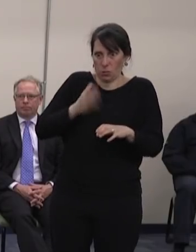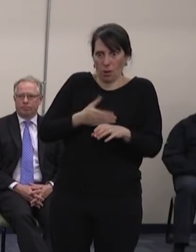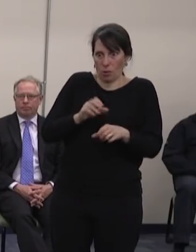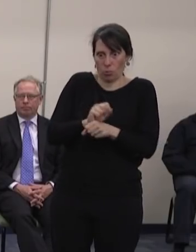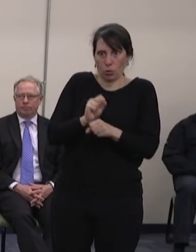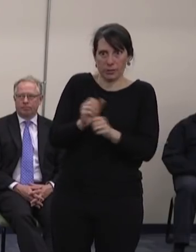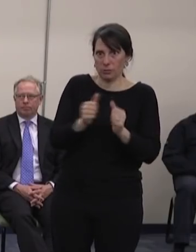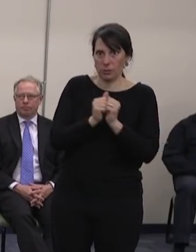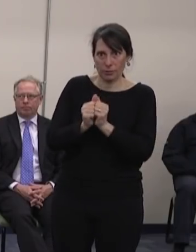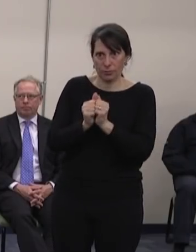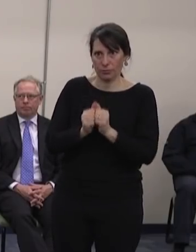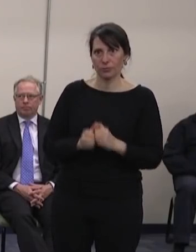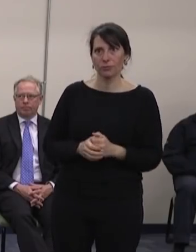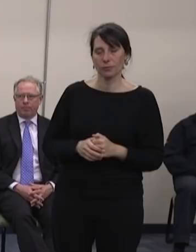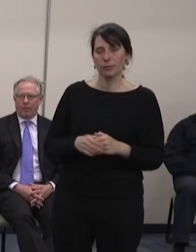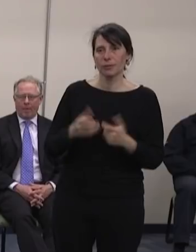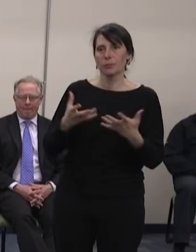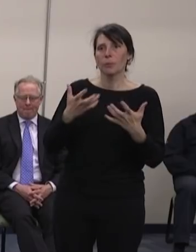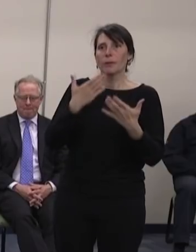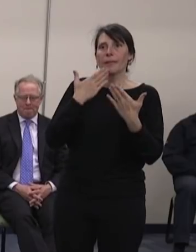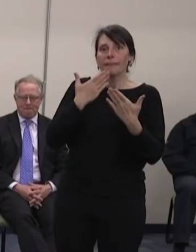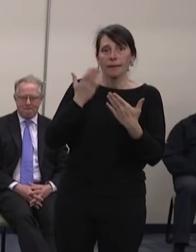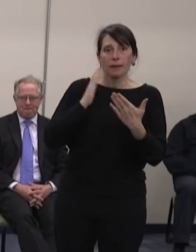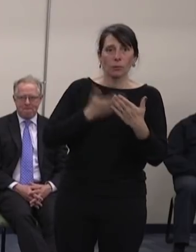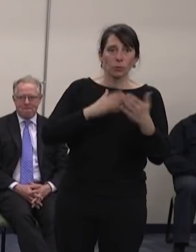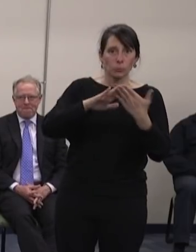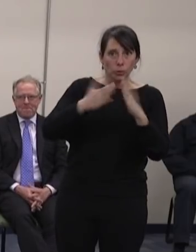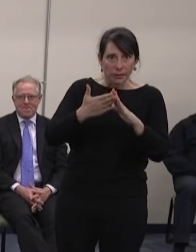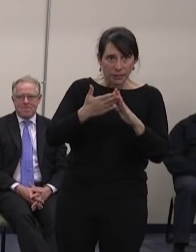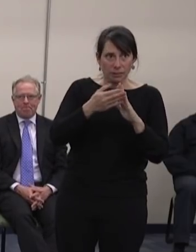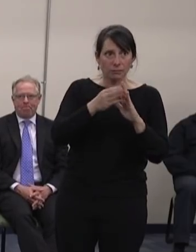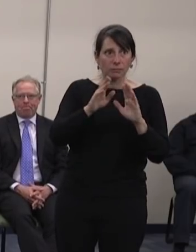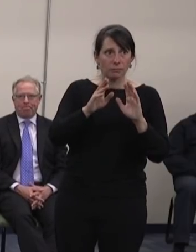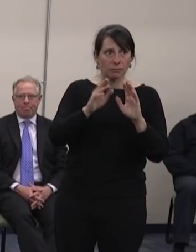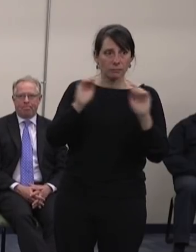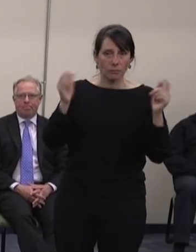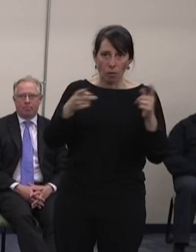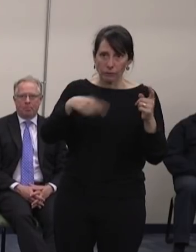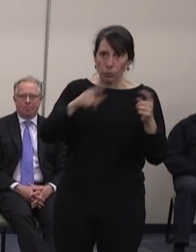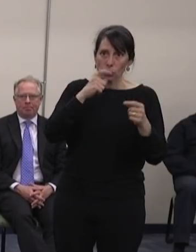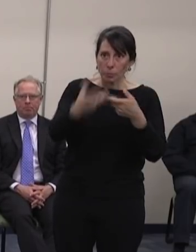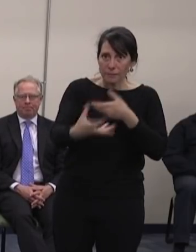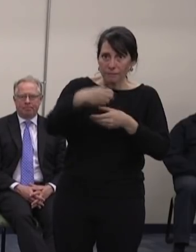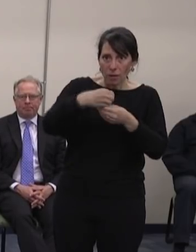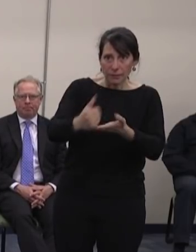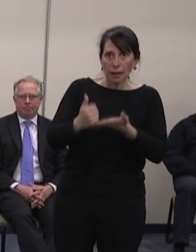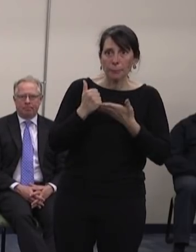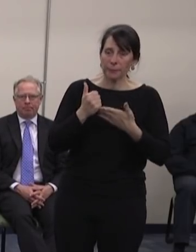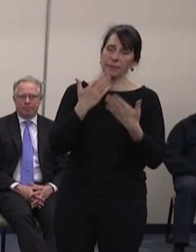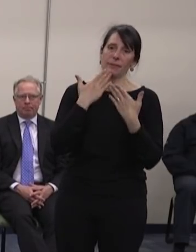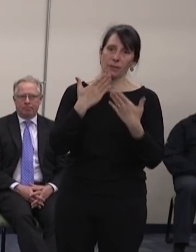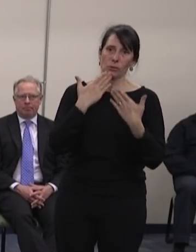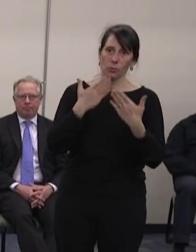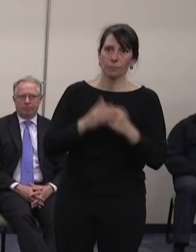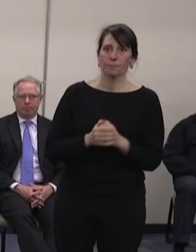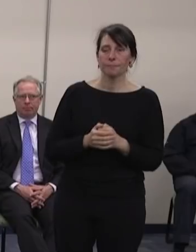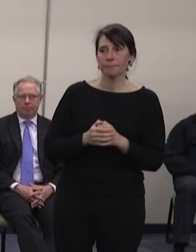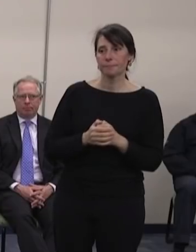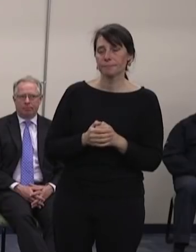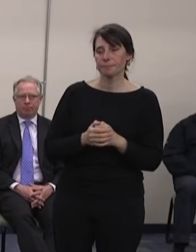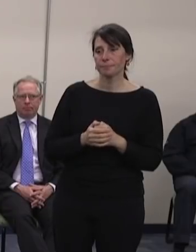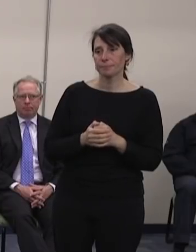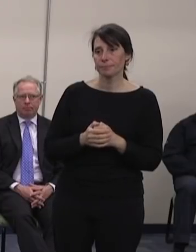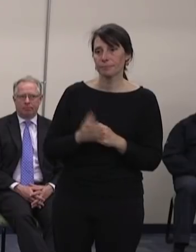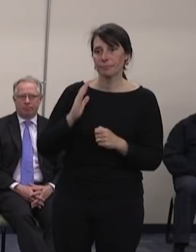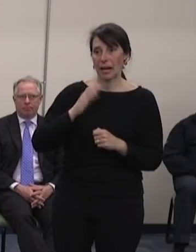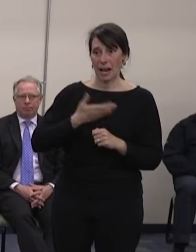thank members of our community who have been assisting in our response efforts. And we also want to thank all the community members who